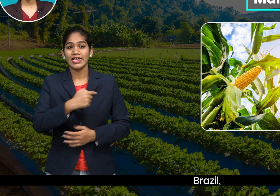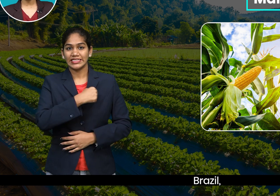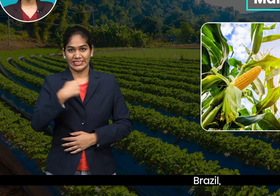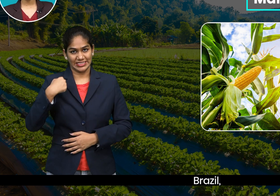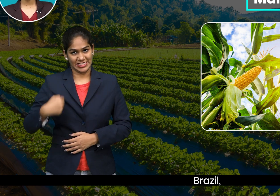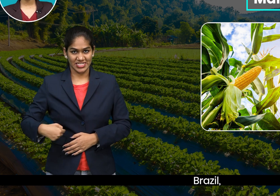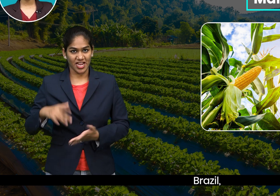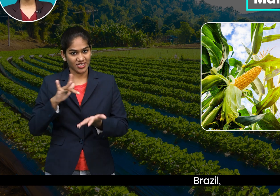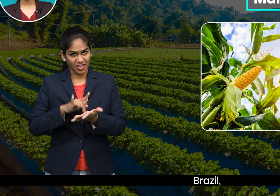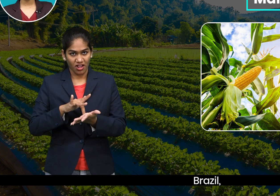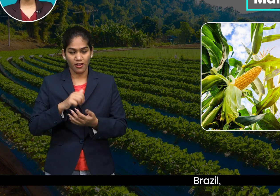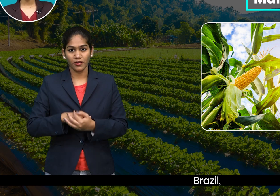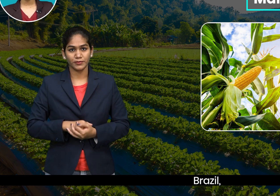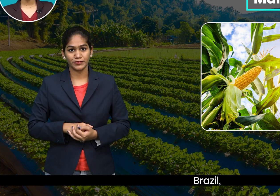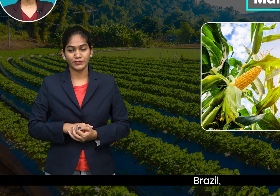China,